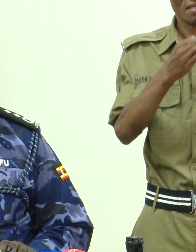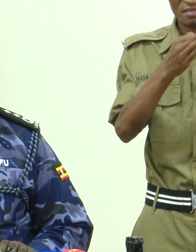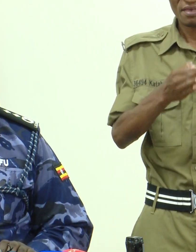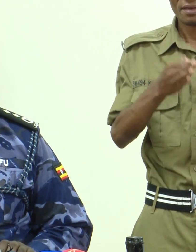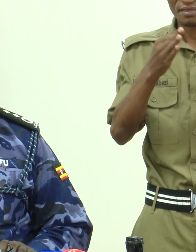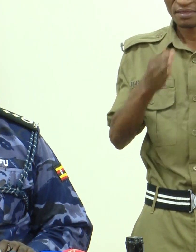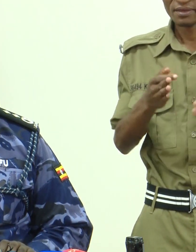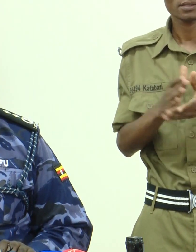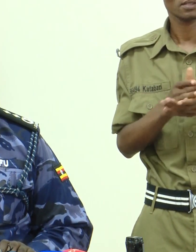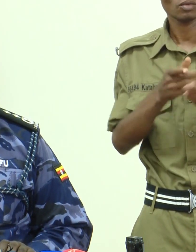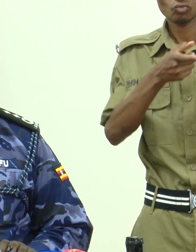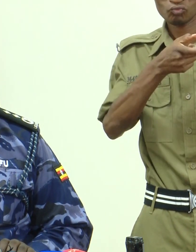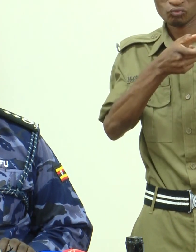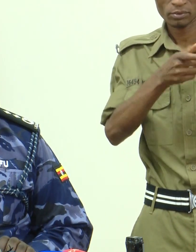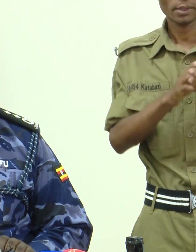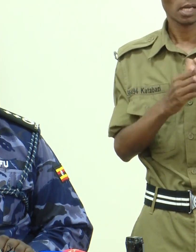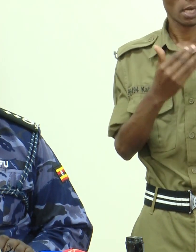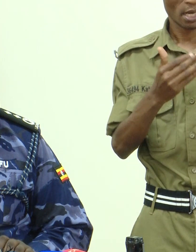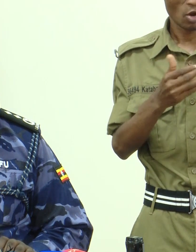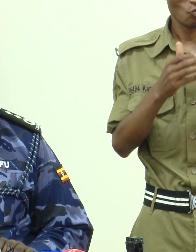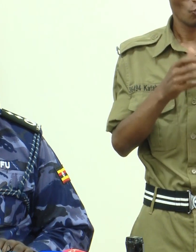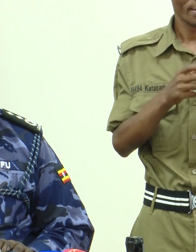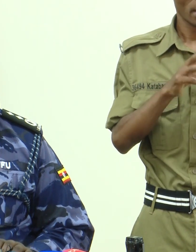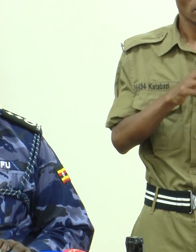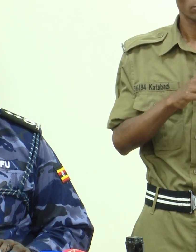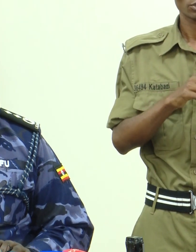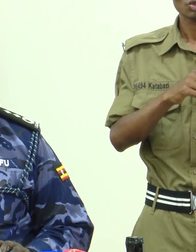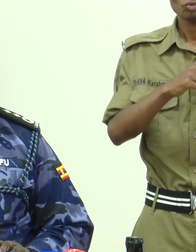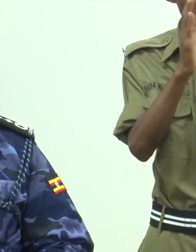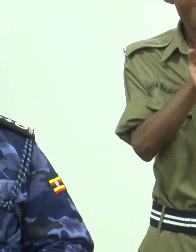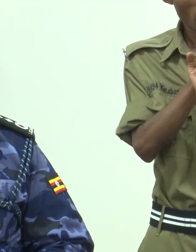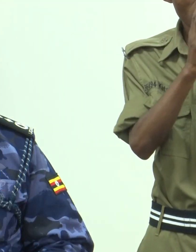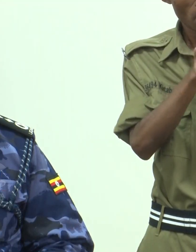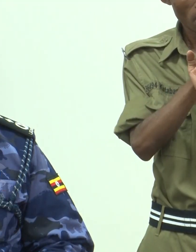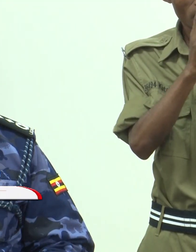in Kabusi village, Bukuya Town Council, Kasanda District.